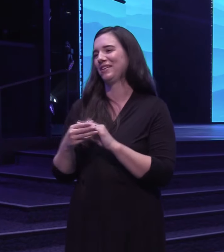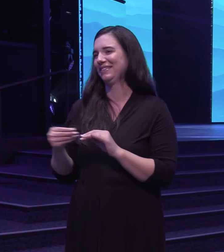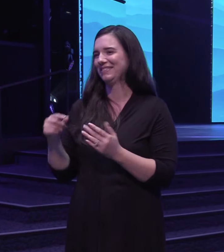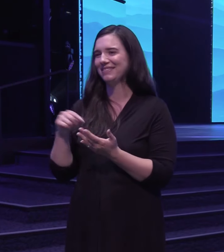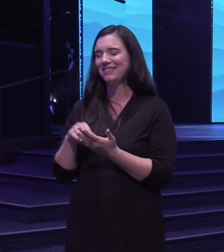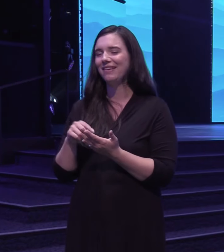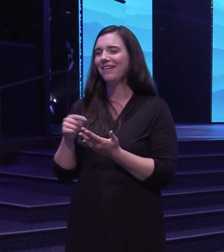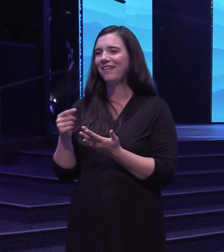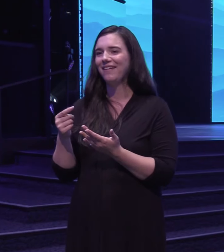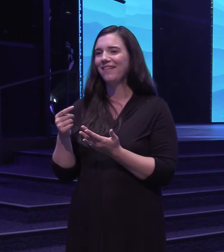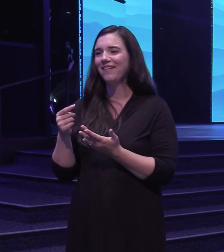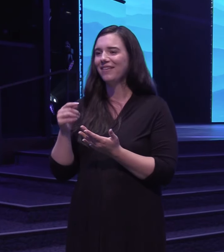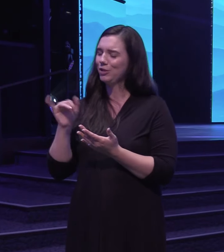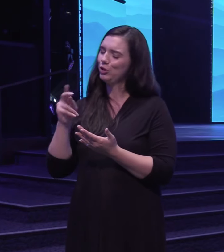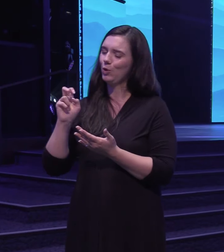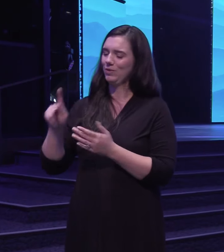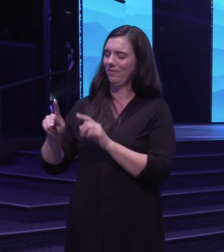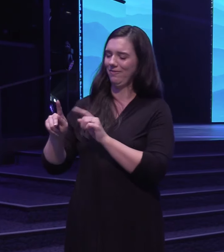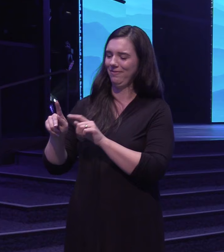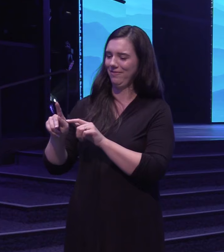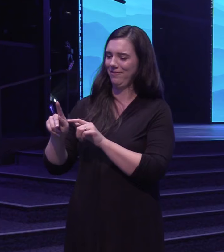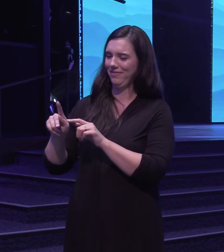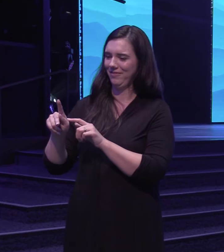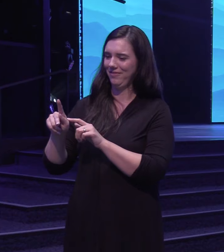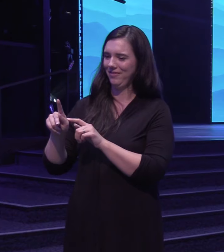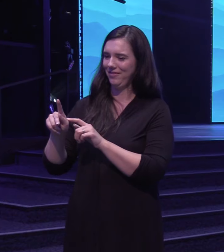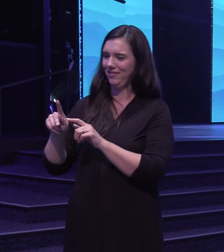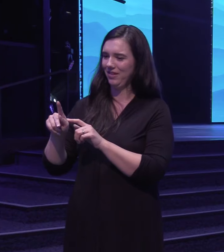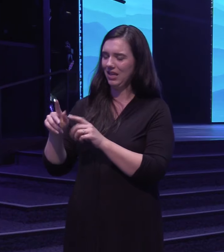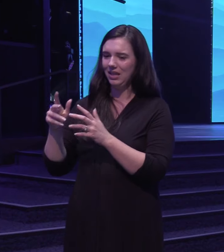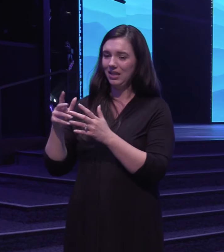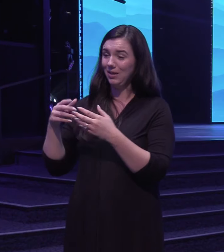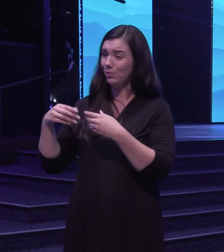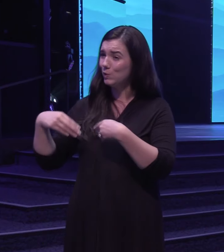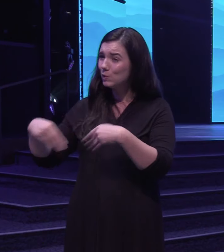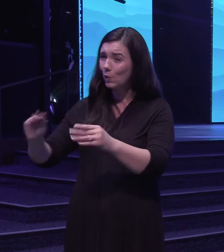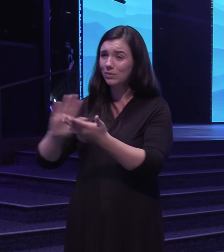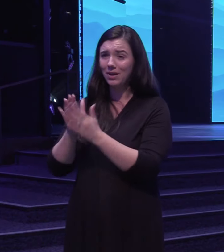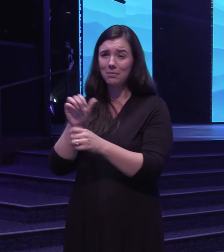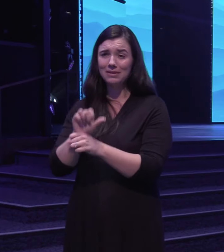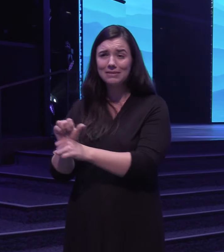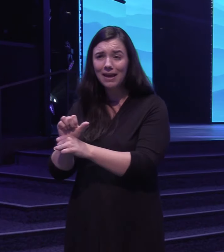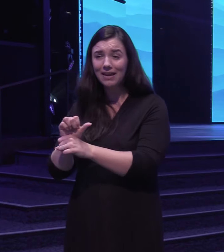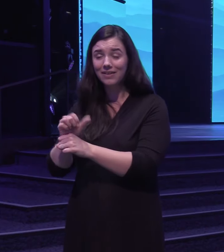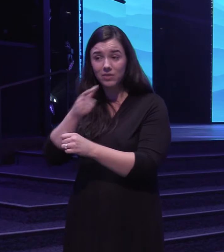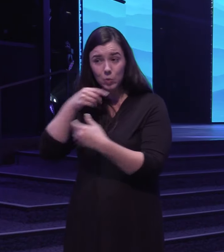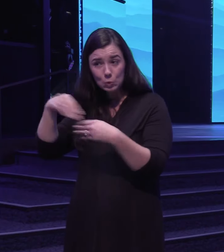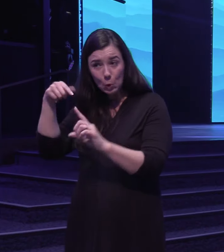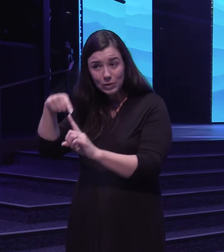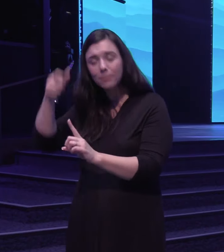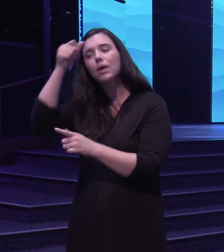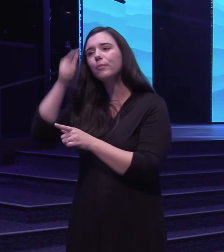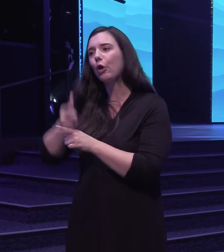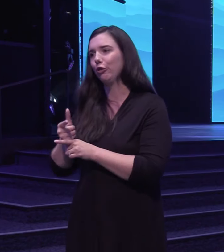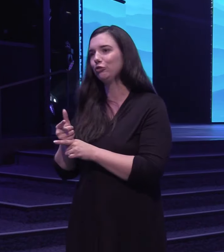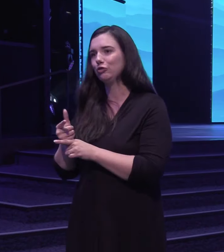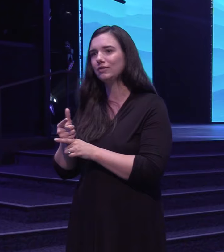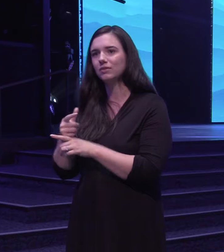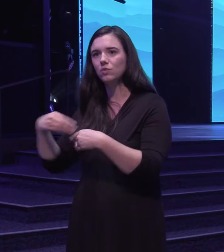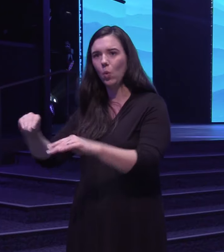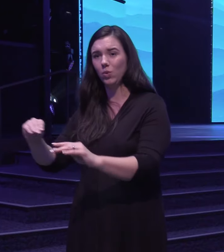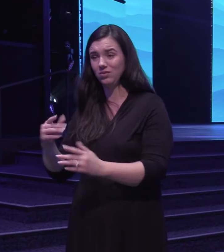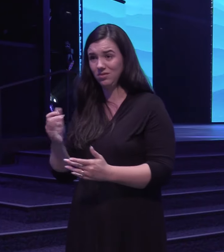I mean, here's a guy who got sold into slavery by his brothers. I